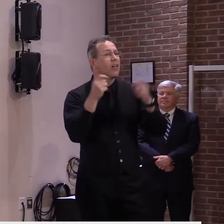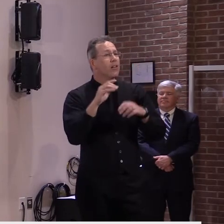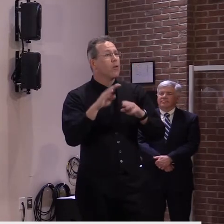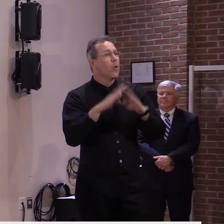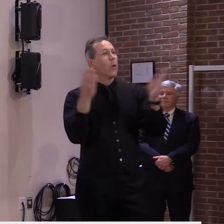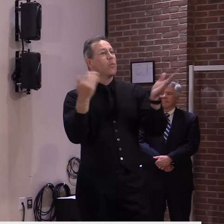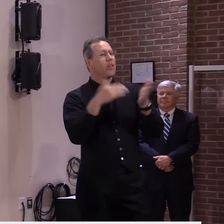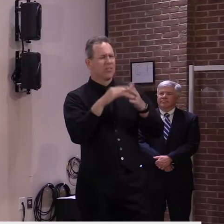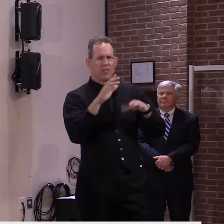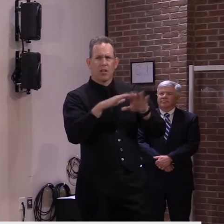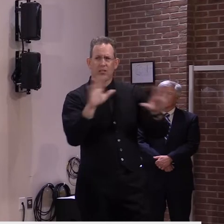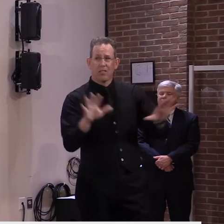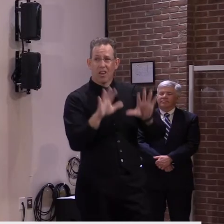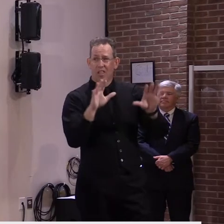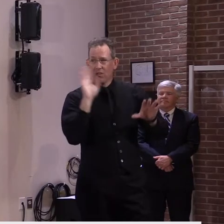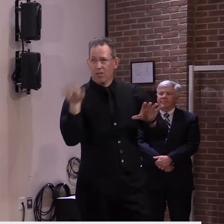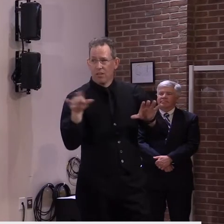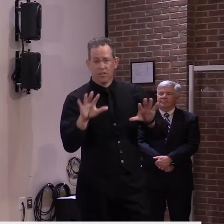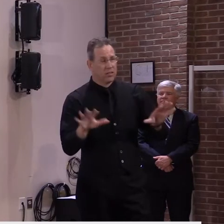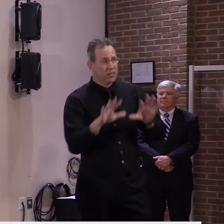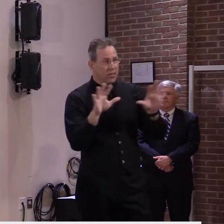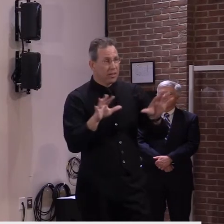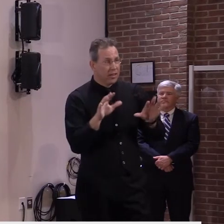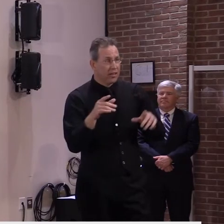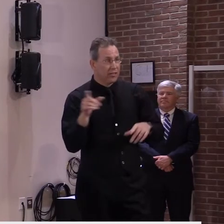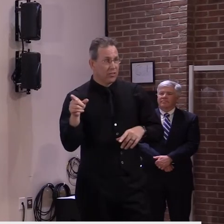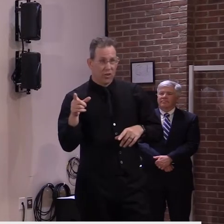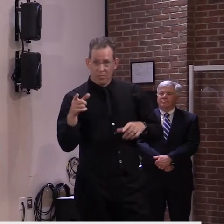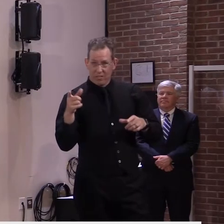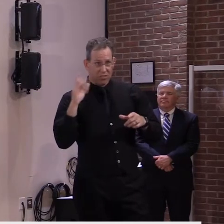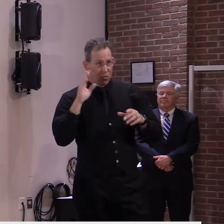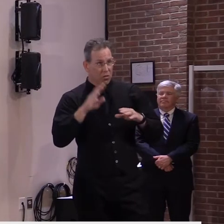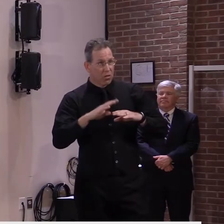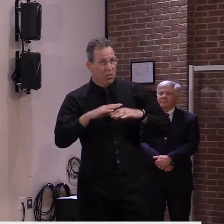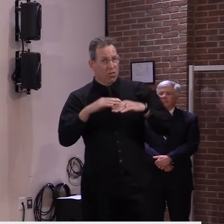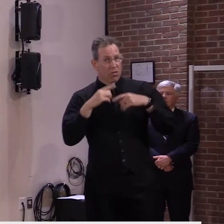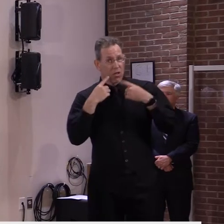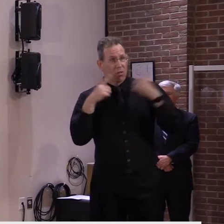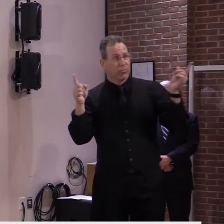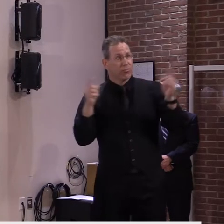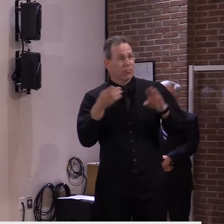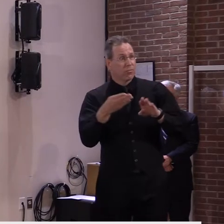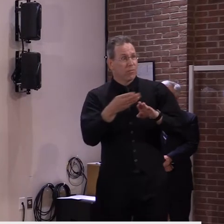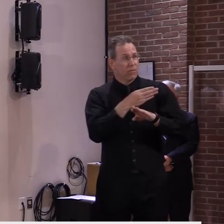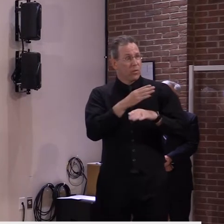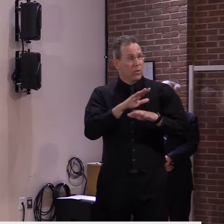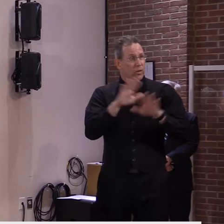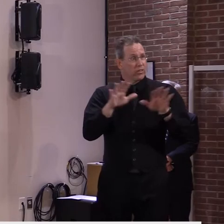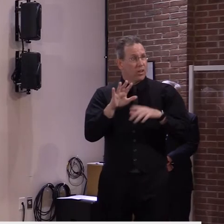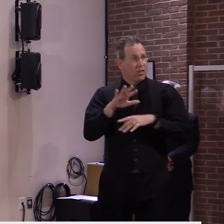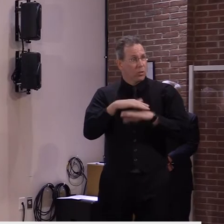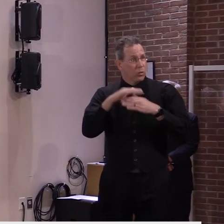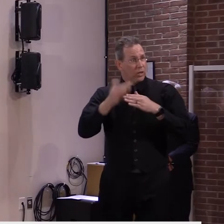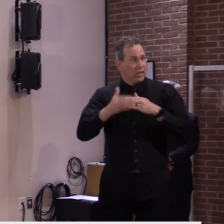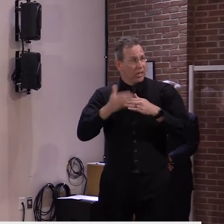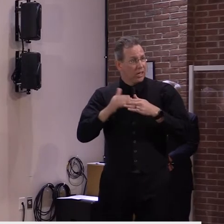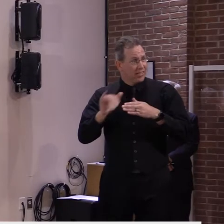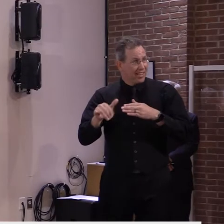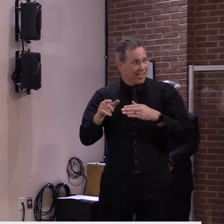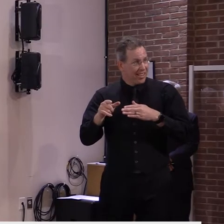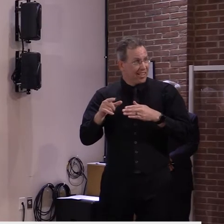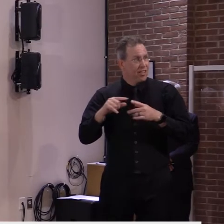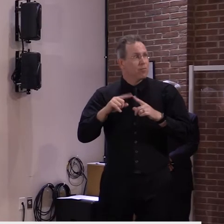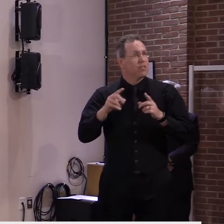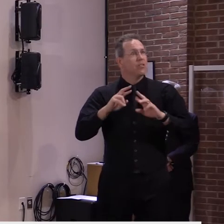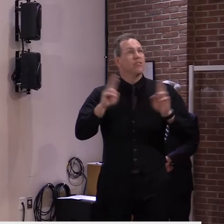Friday for the July 4th weekend, or are you kind of hard set on a Sunday? Yeah. Reopening.